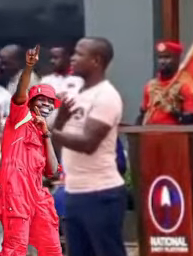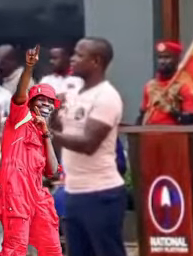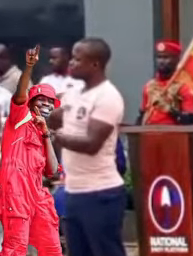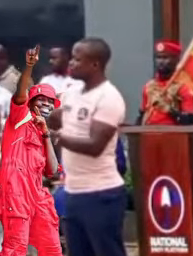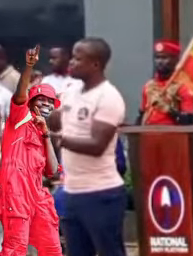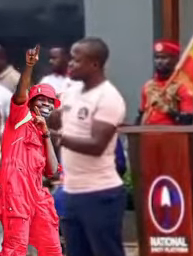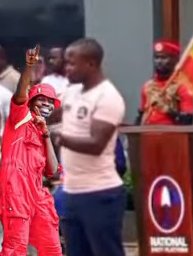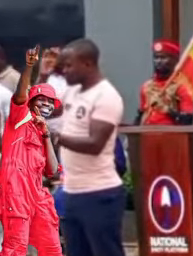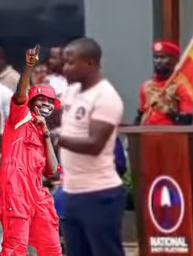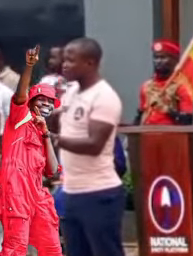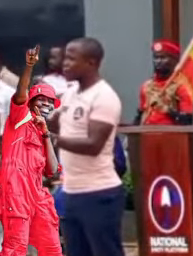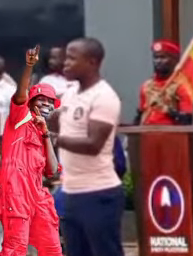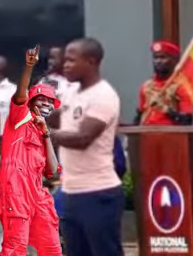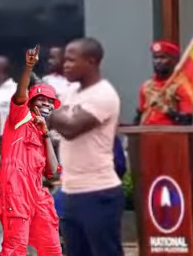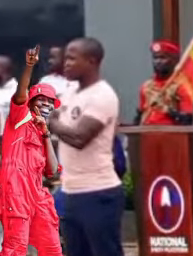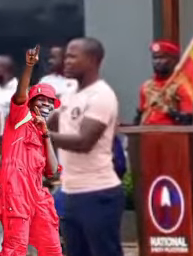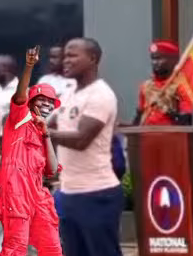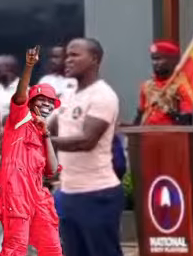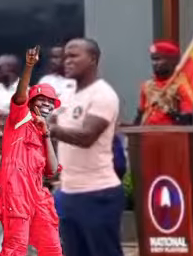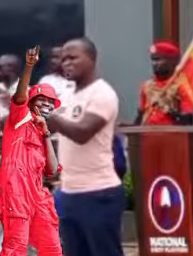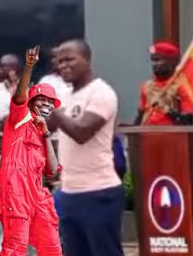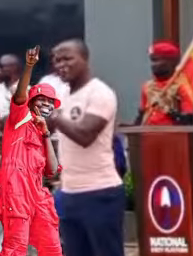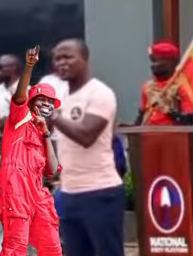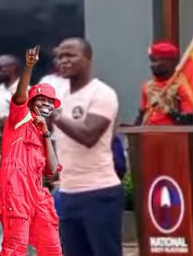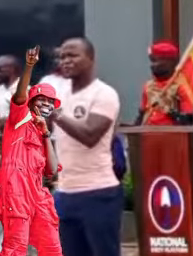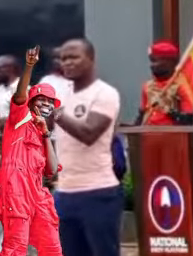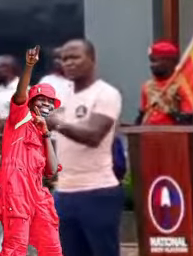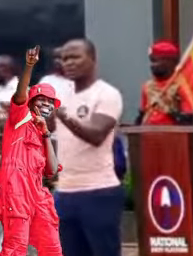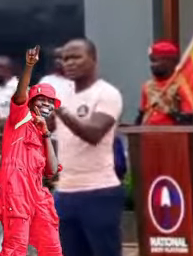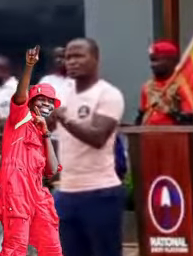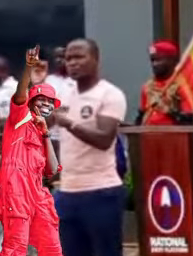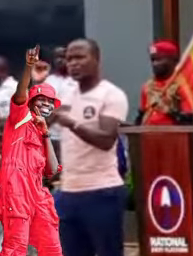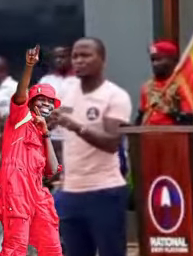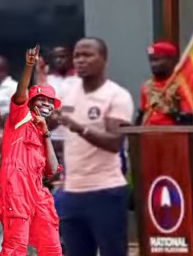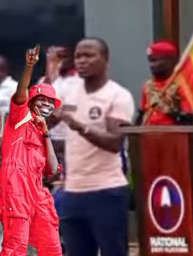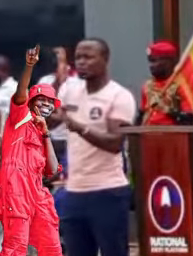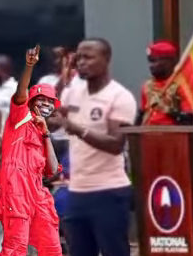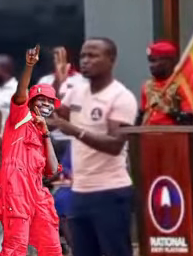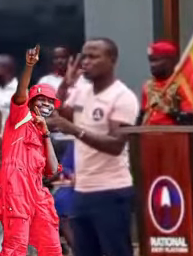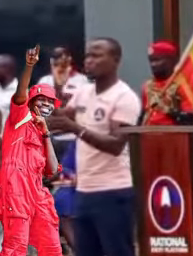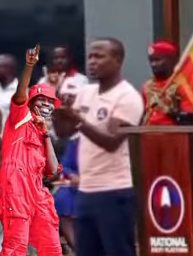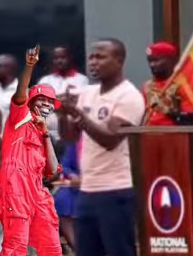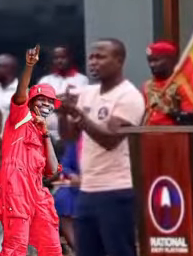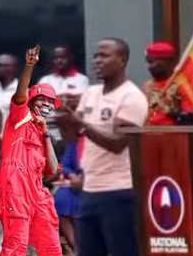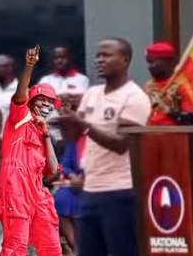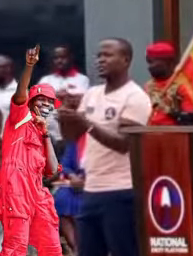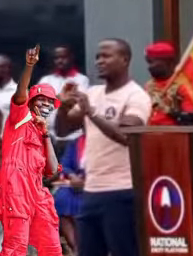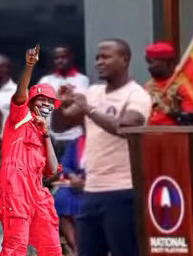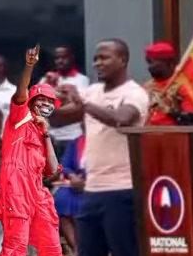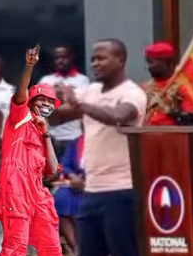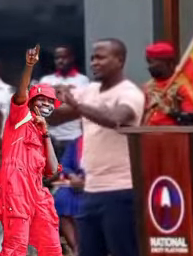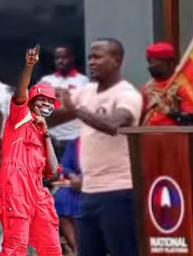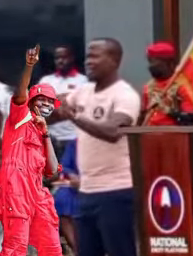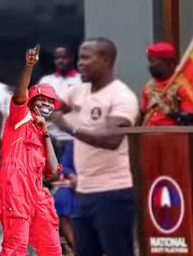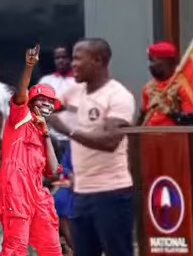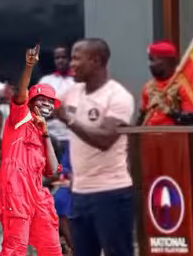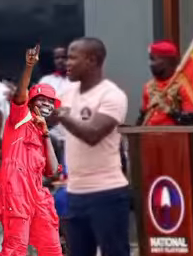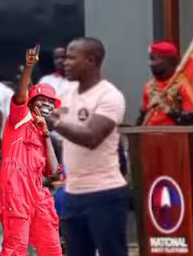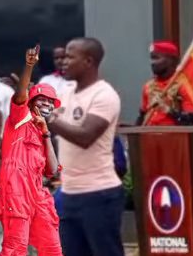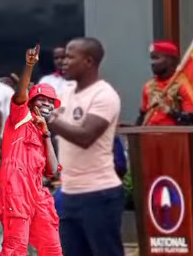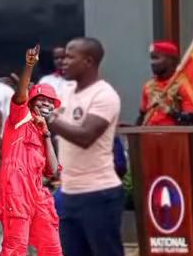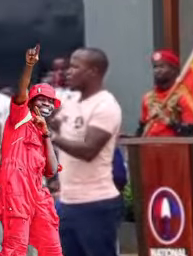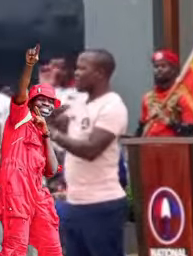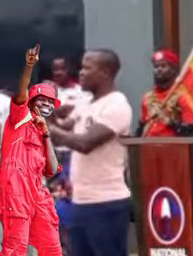So it's important that we continue educating even those ones that have not appreciated it, that